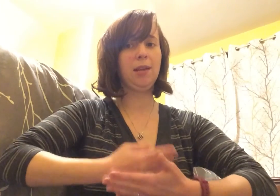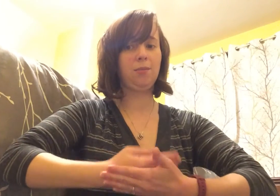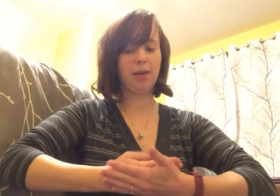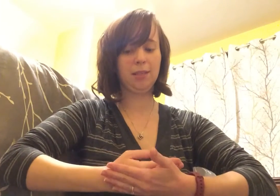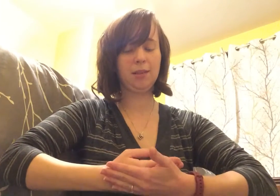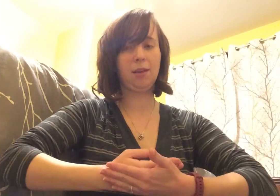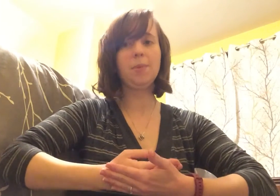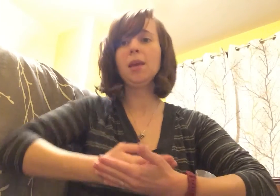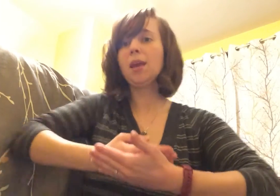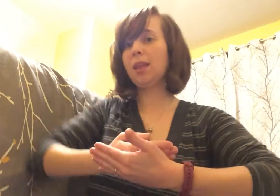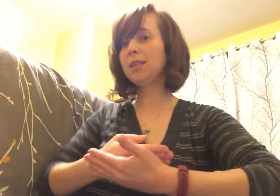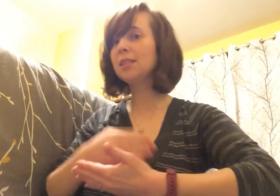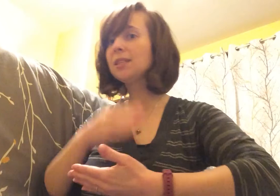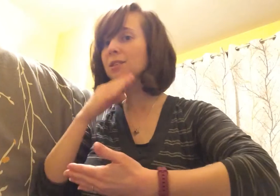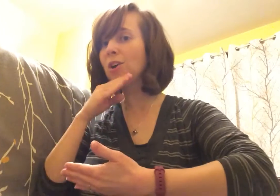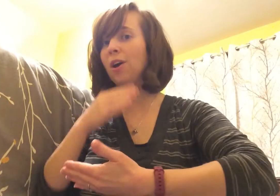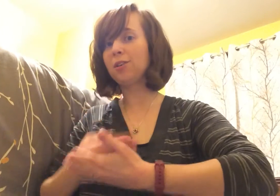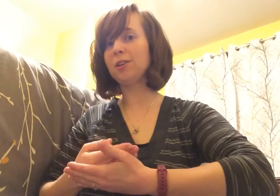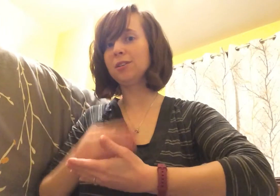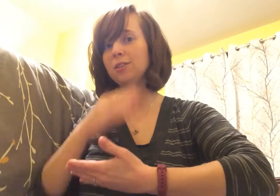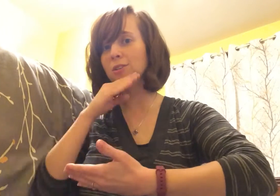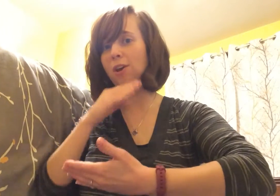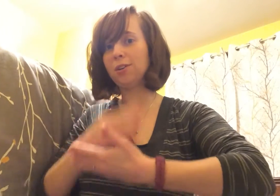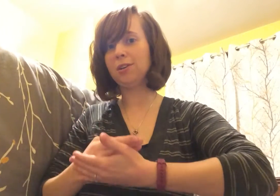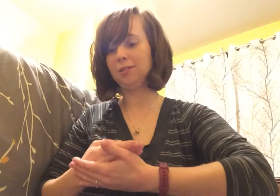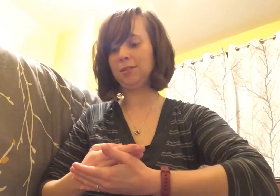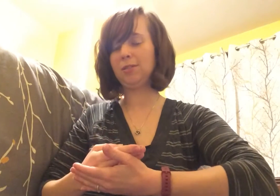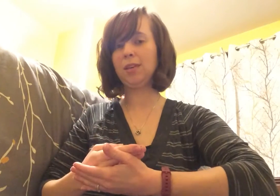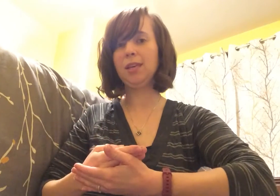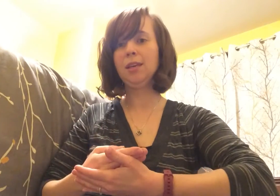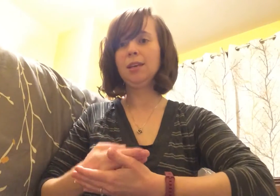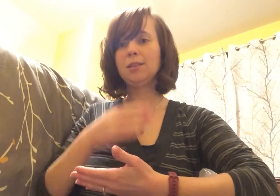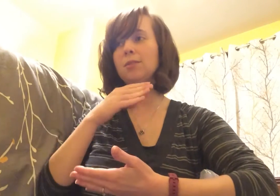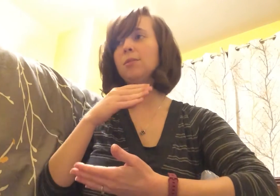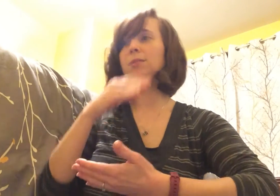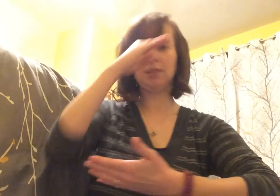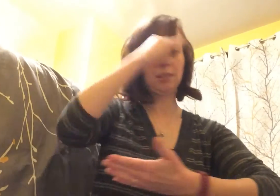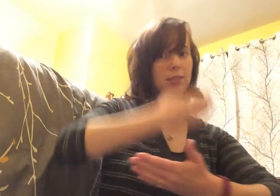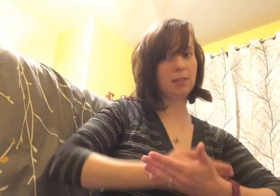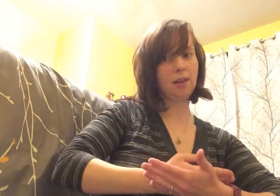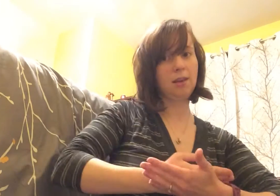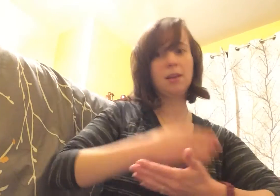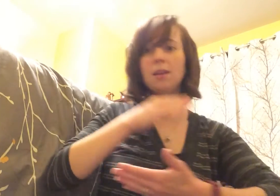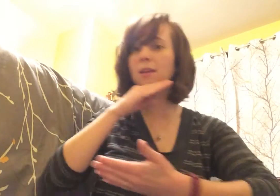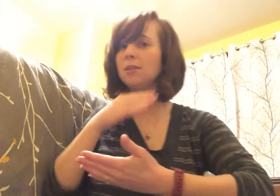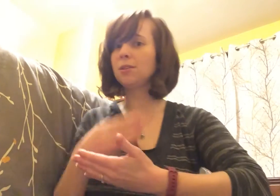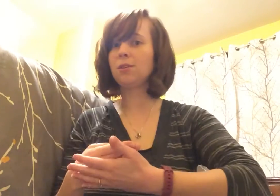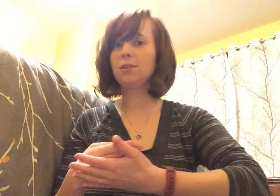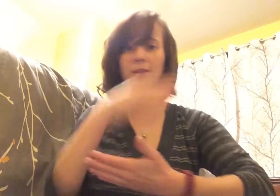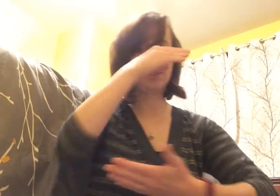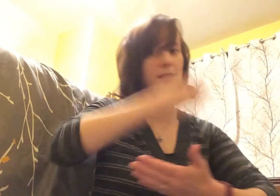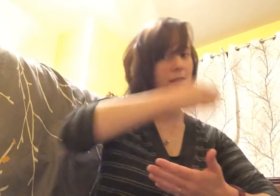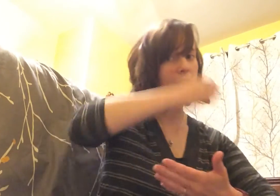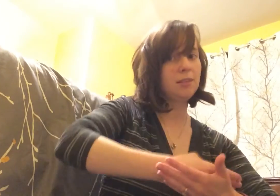right on the top. And this is daughter. Okay, so it's son, daughter,